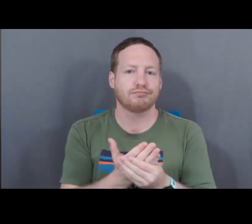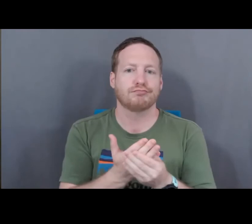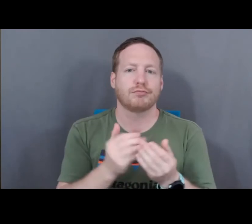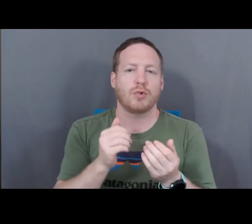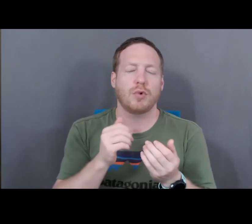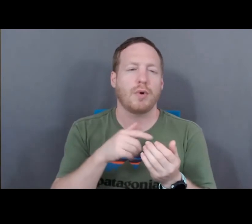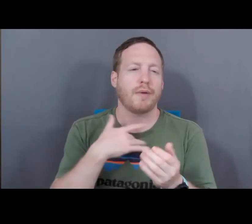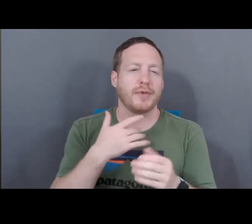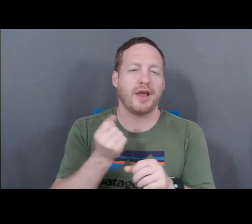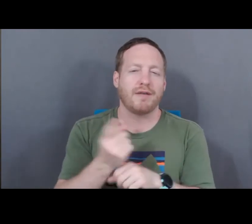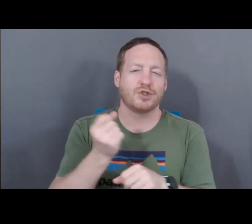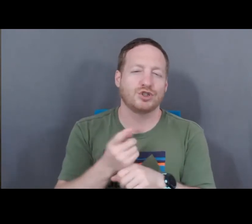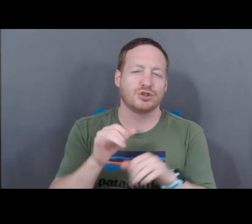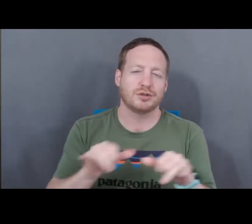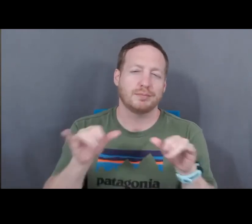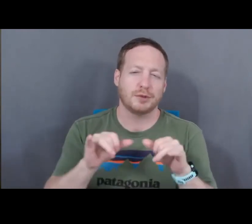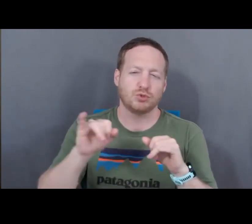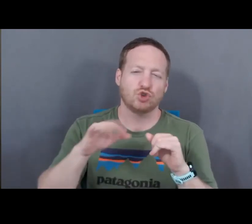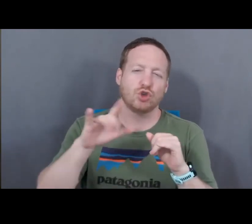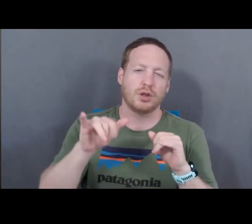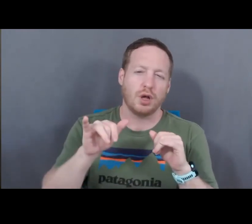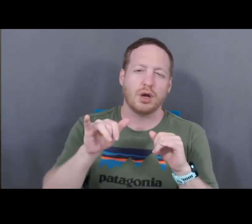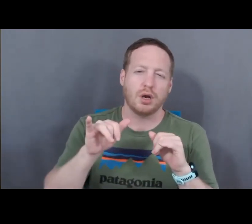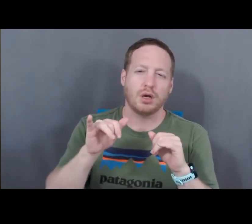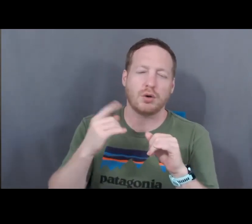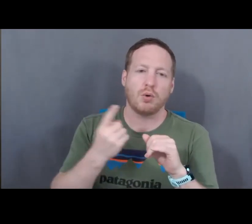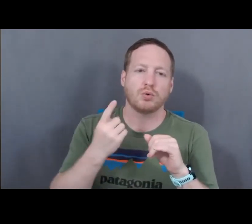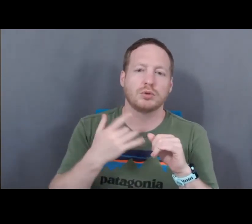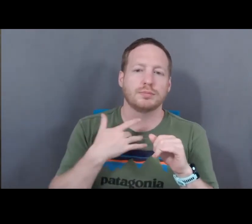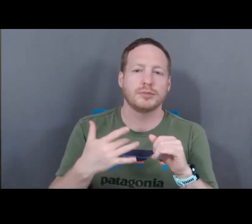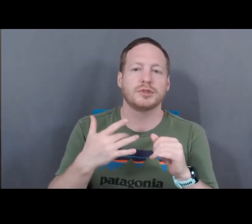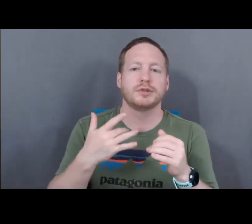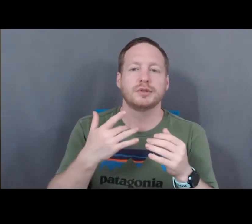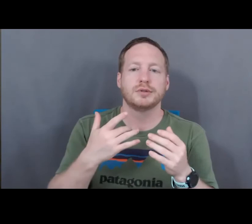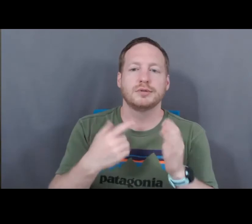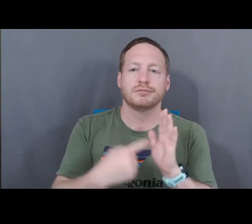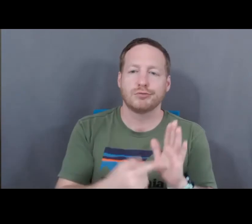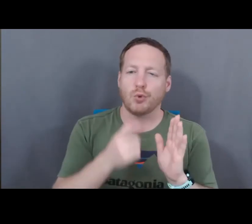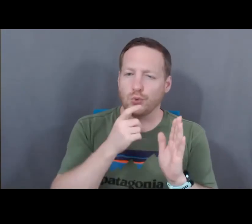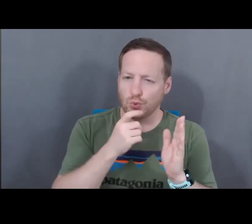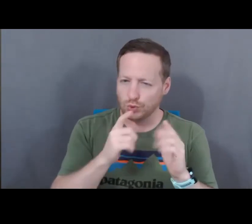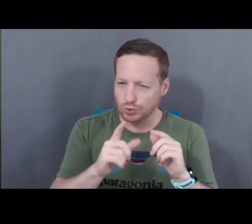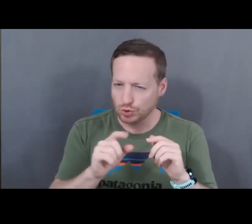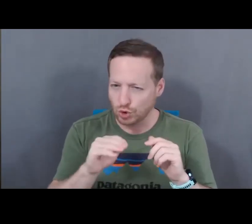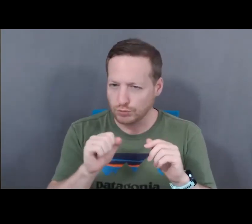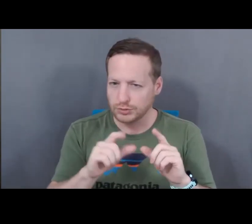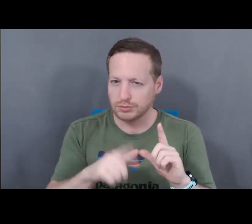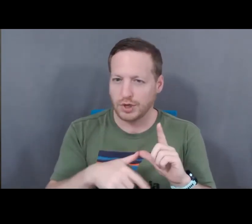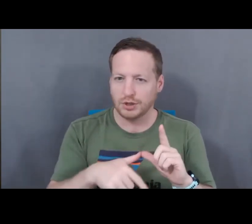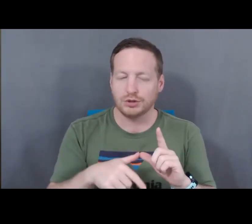is we have it in the file, and it happens every year in July. We